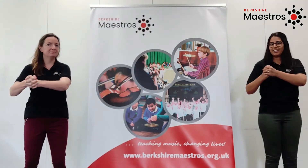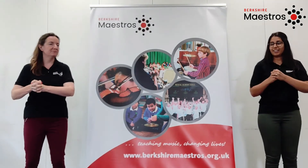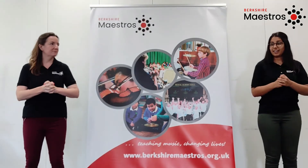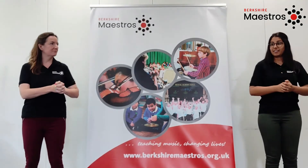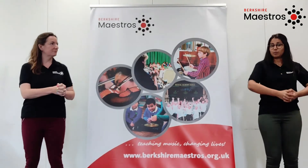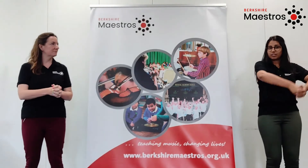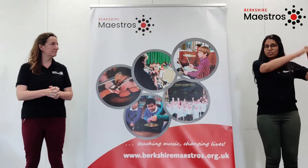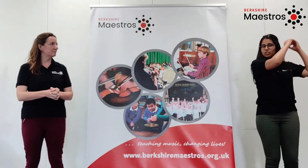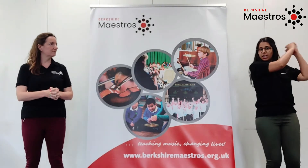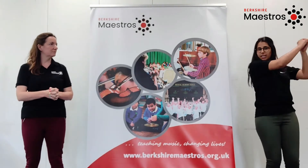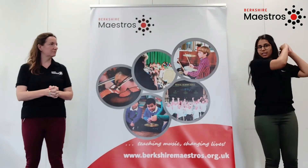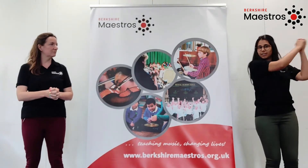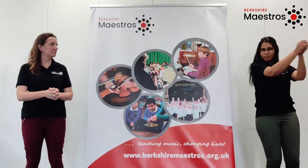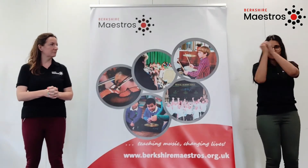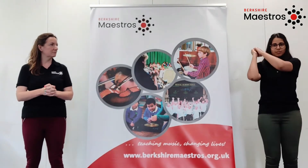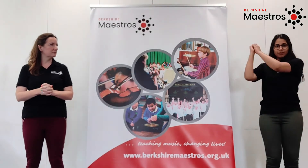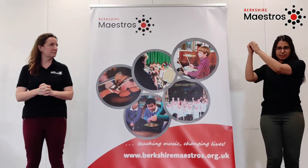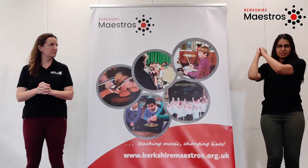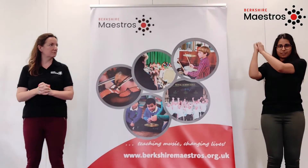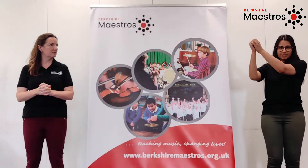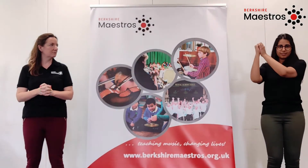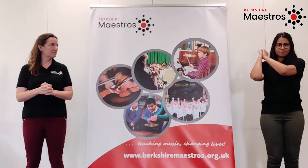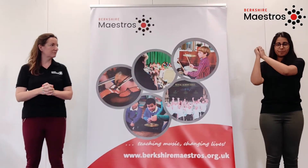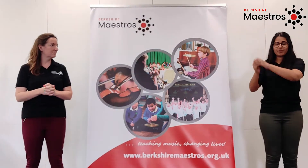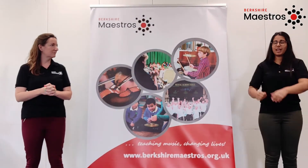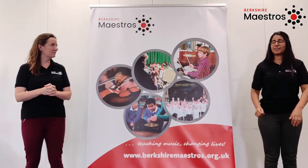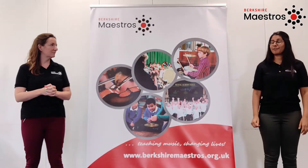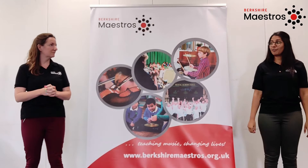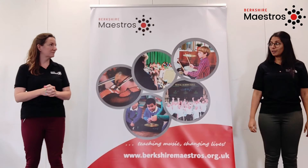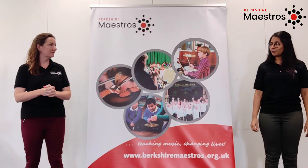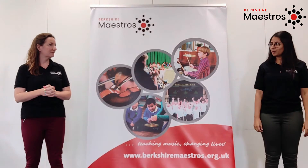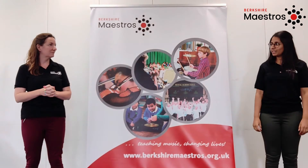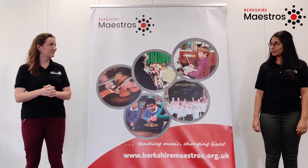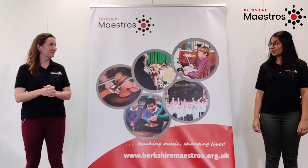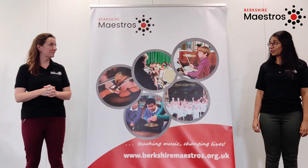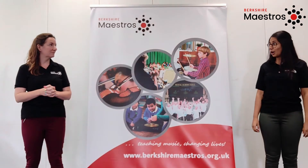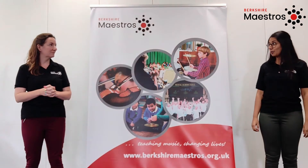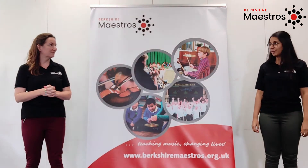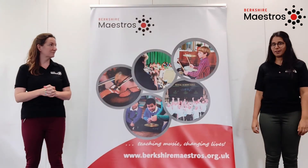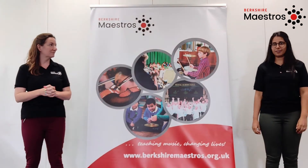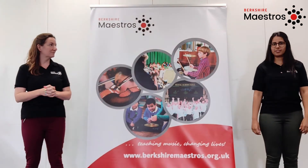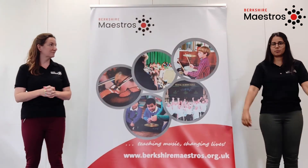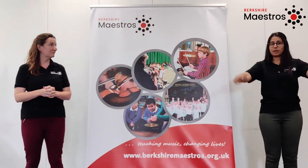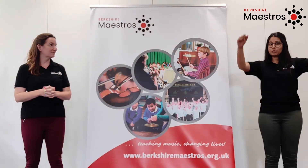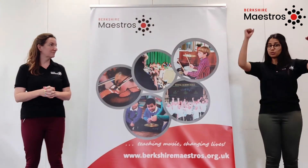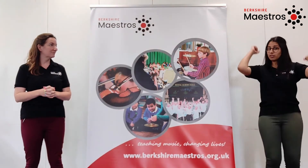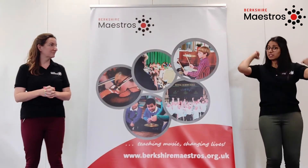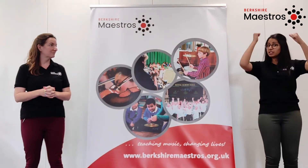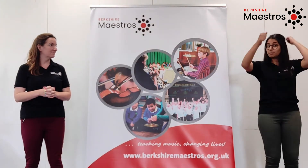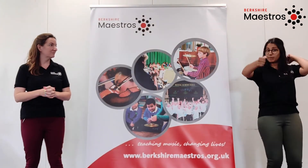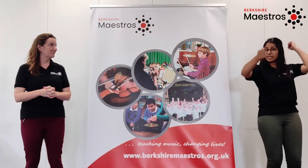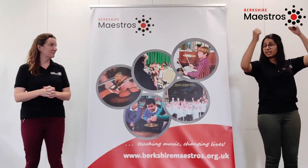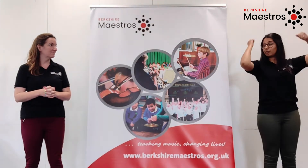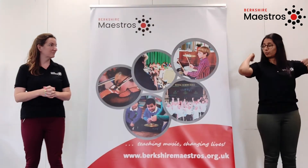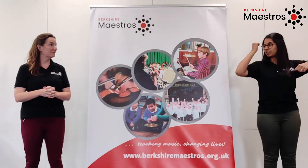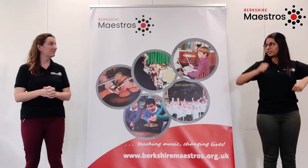Like that. And then we did shaking from side to side. And the final thing we did was our go bananas. And we're going to choose our speaking voices